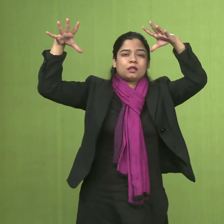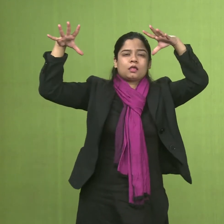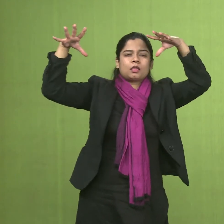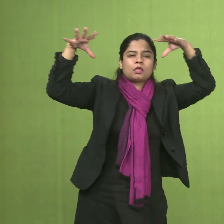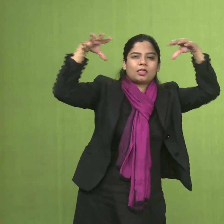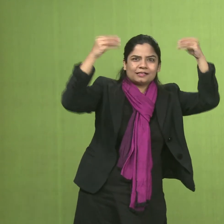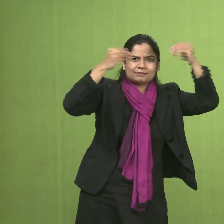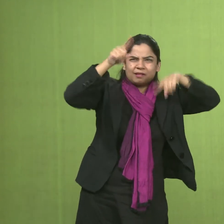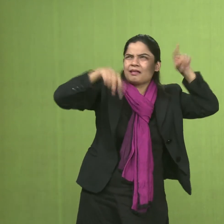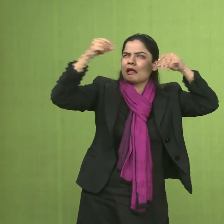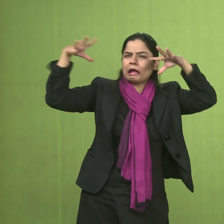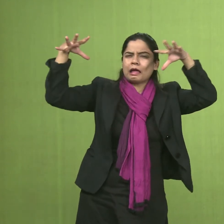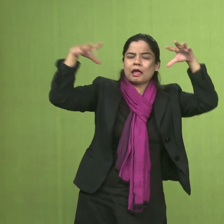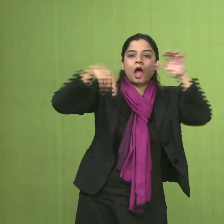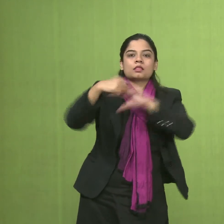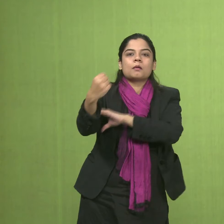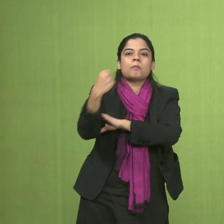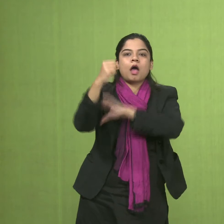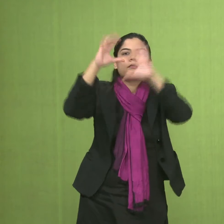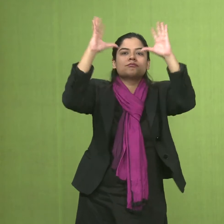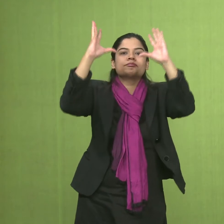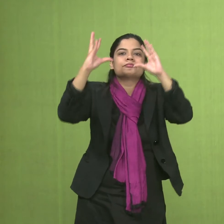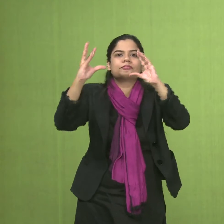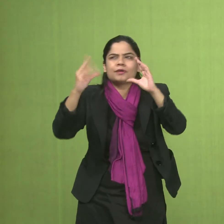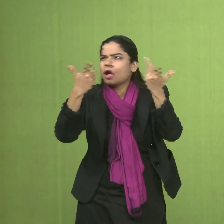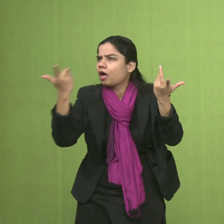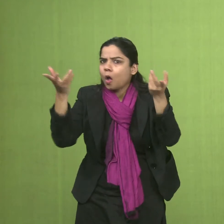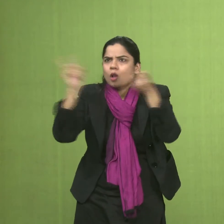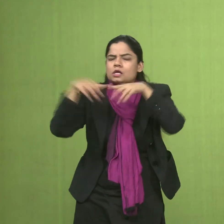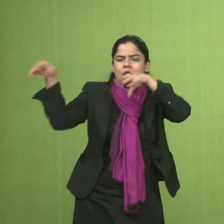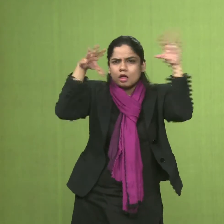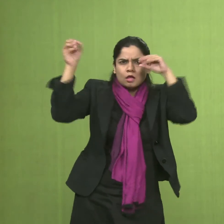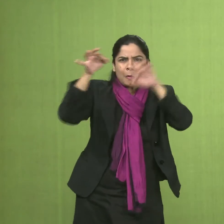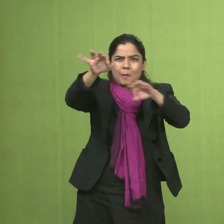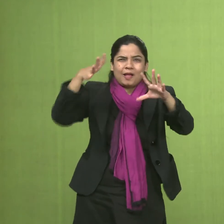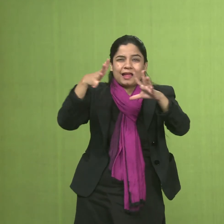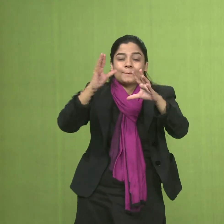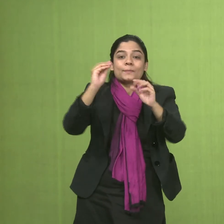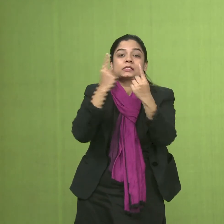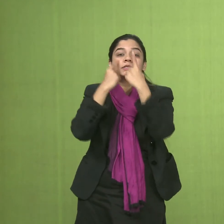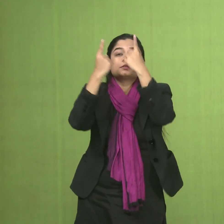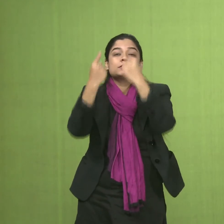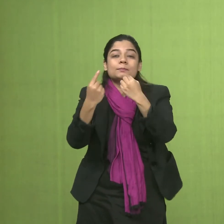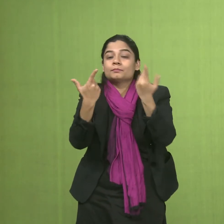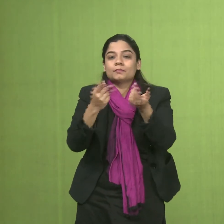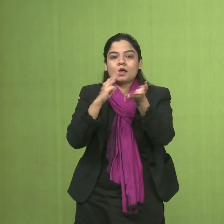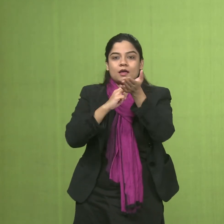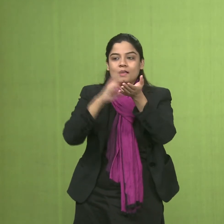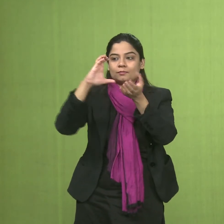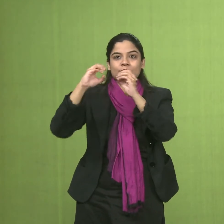the MCBs. Sometimes we have low voltages at houses or the electricity is going again and again. So it's important to